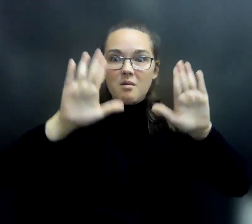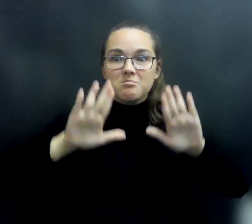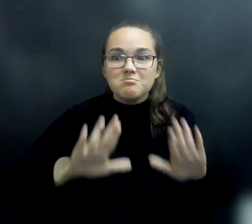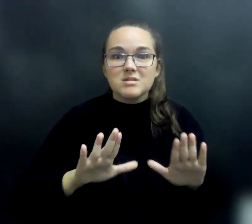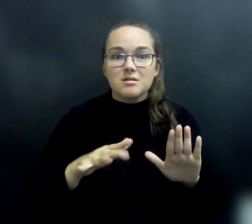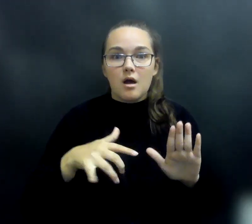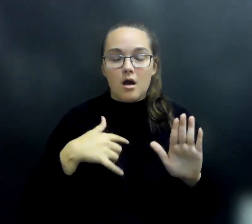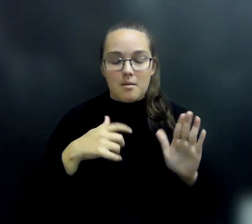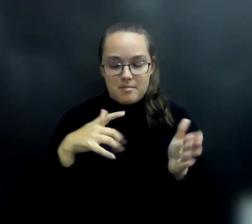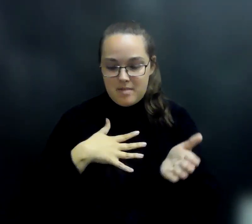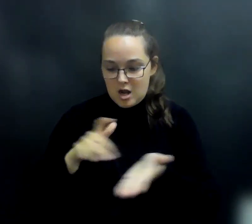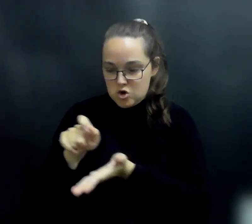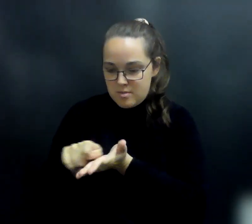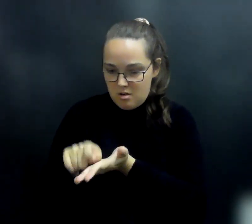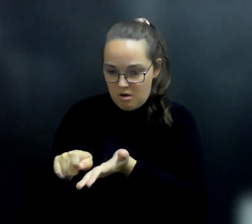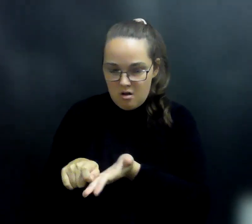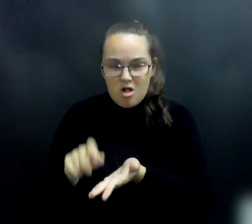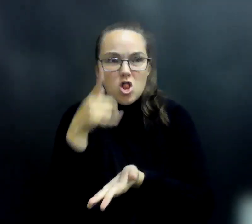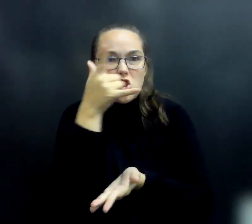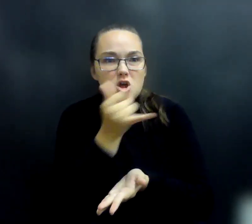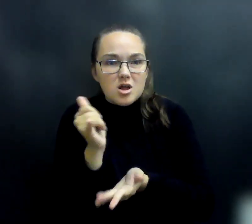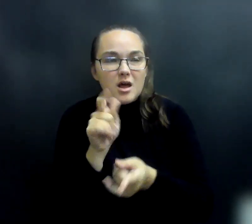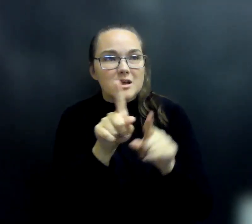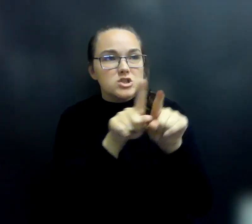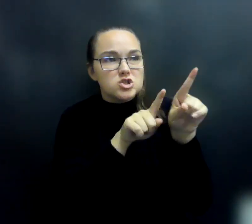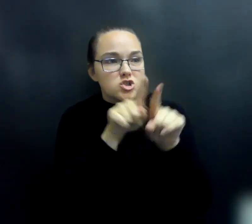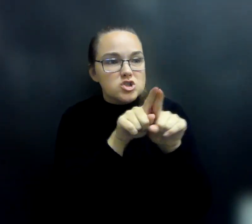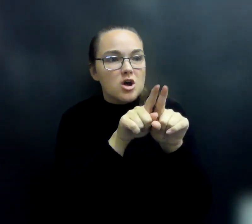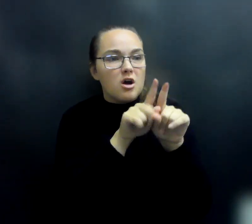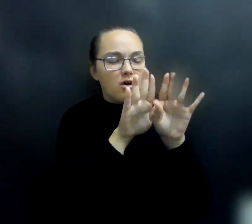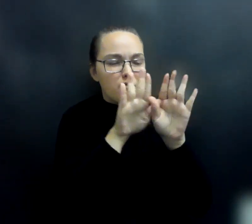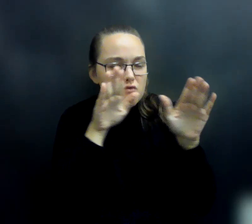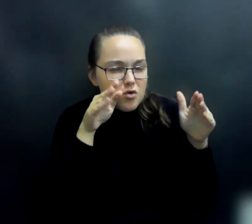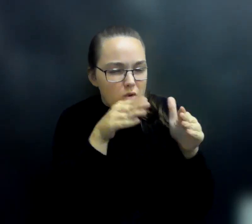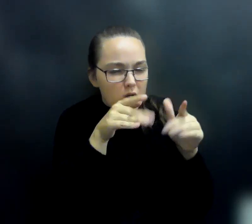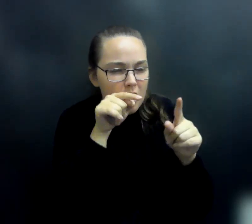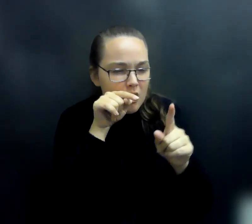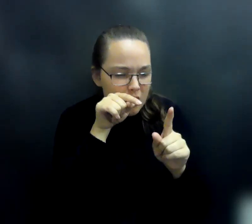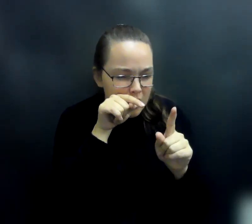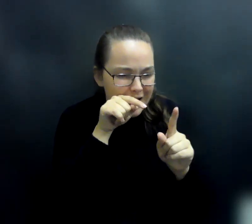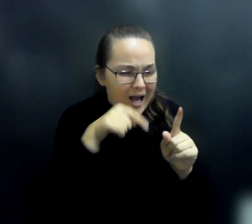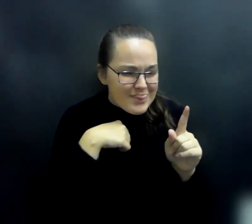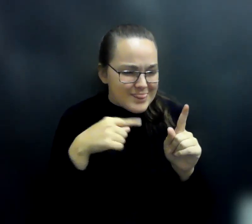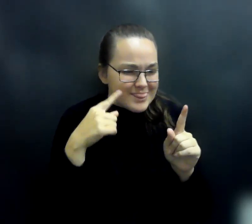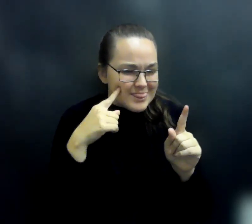observation notebook, I wrote that it looked like a star out of focus. I was pretty sure that I'd found a